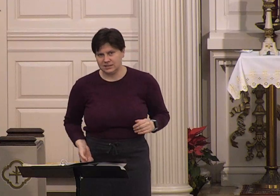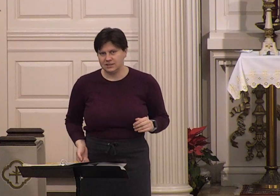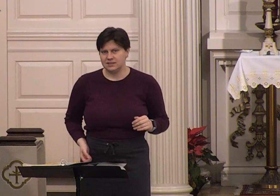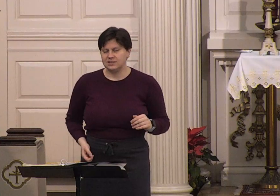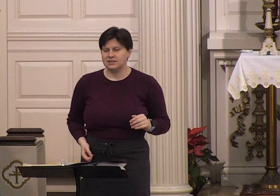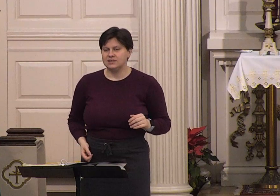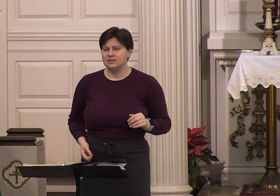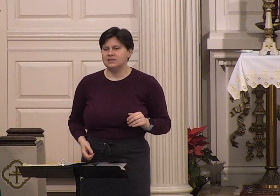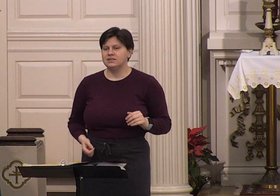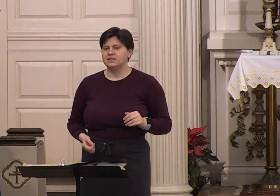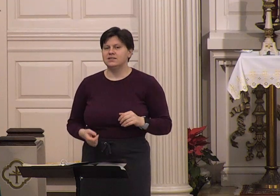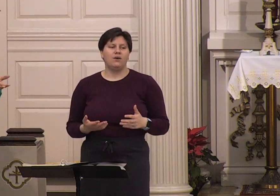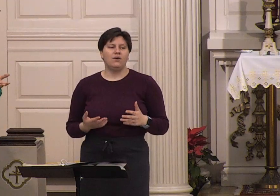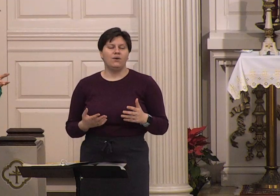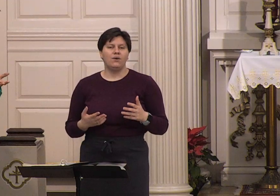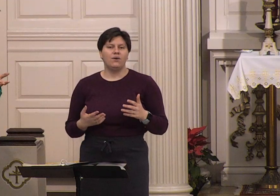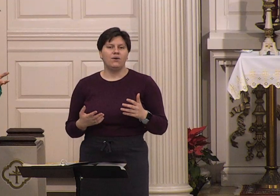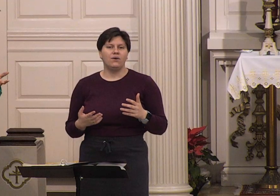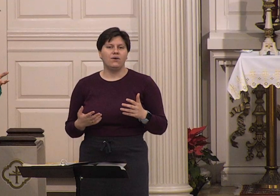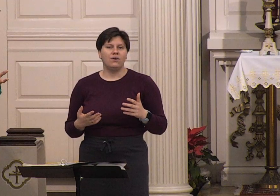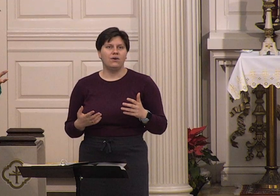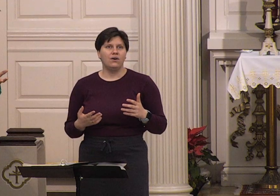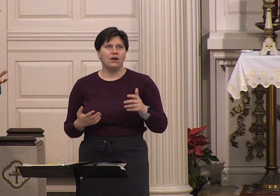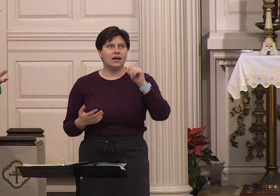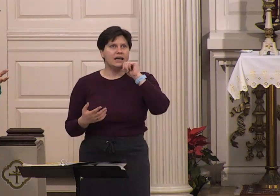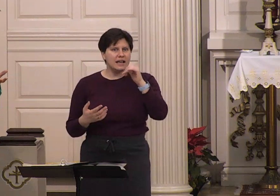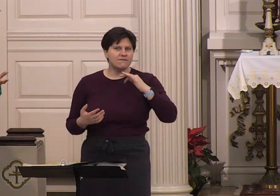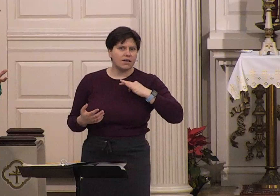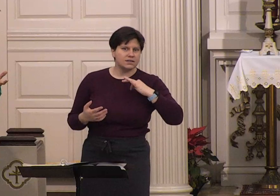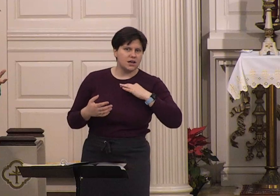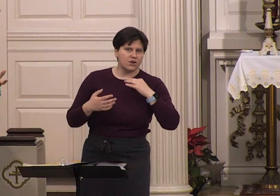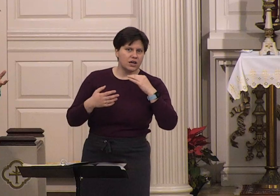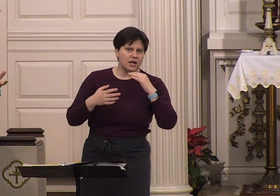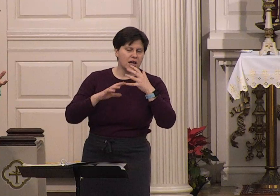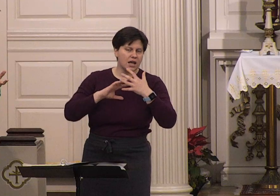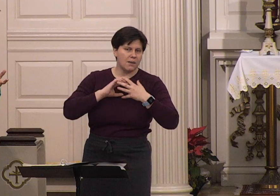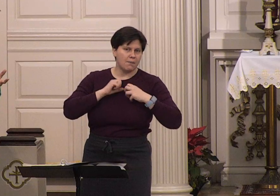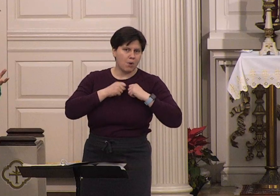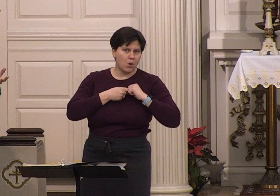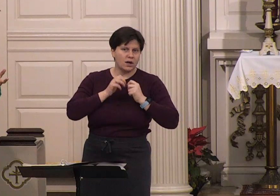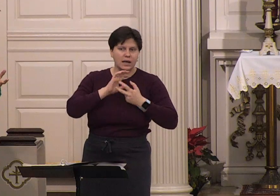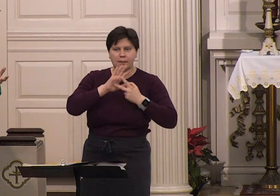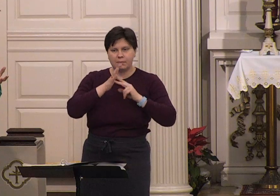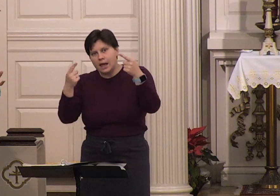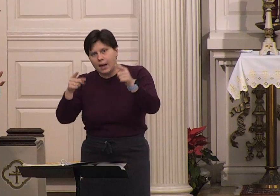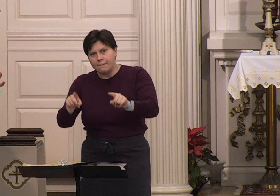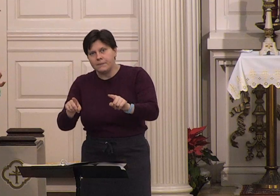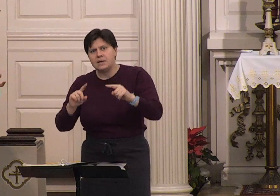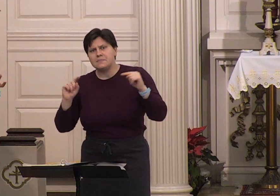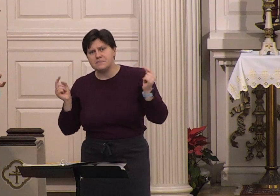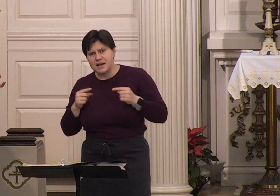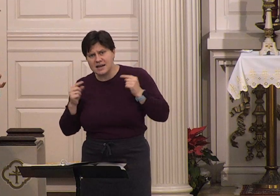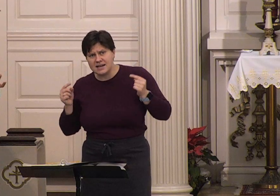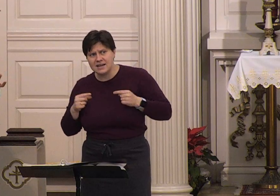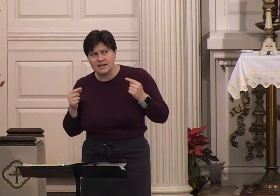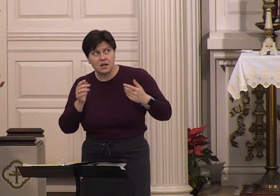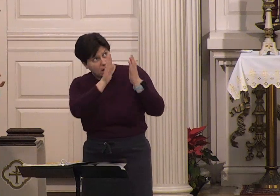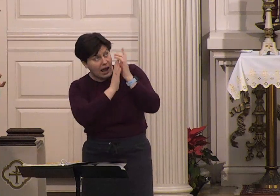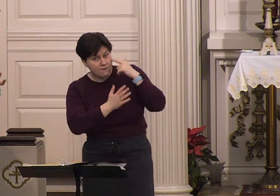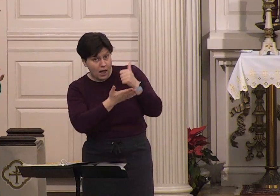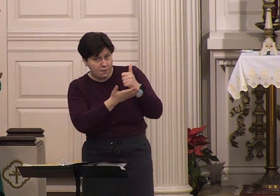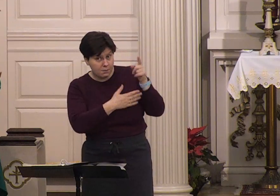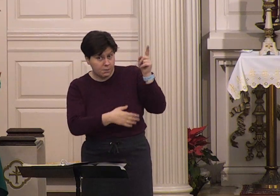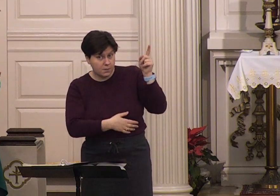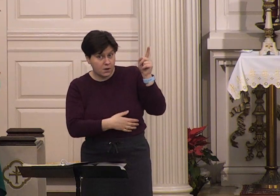the involuntary form of mourning. Bad stuff happens to you and you're in pain. Do you ask for help from God